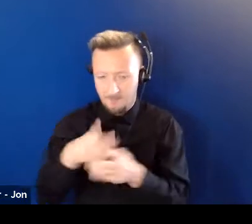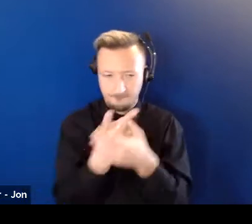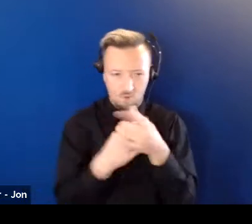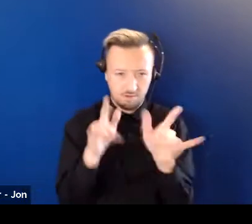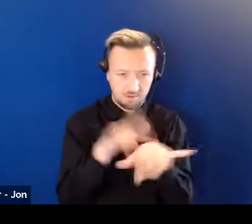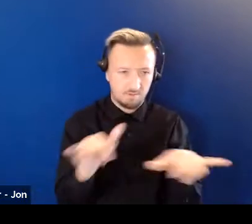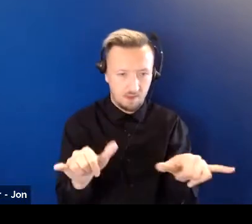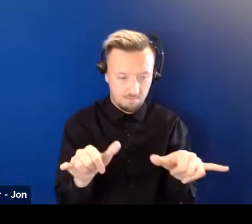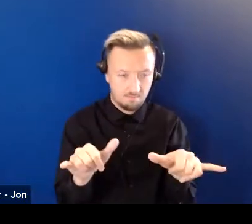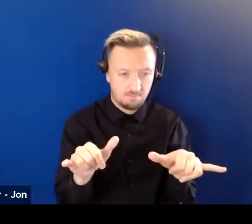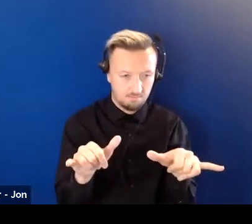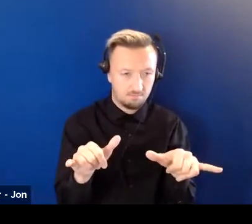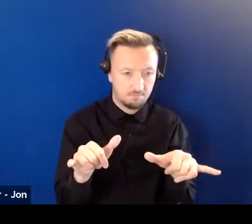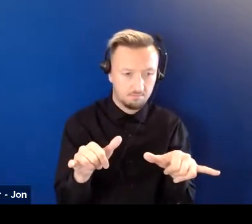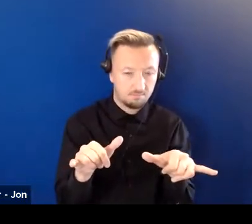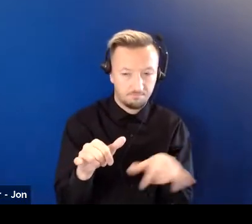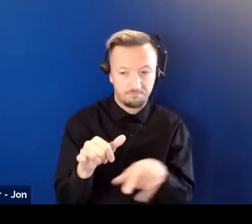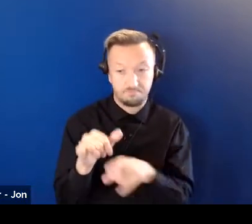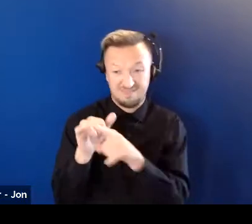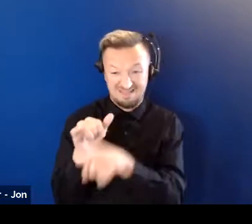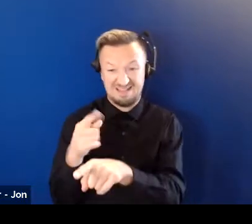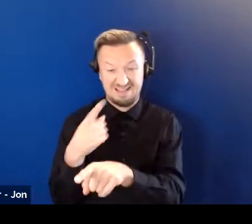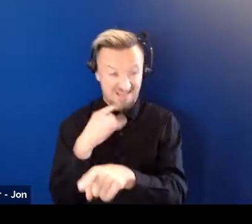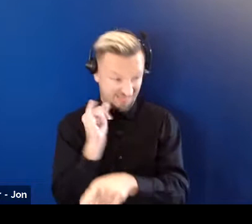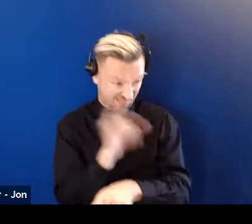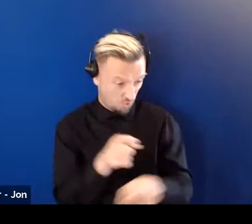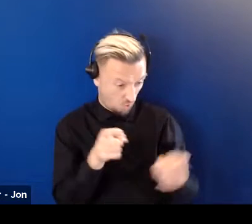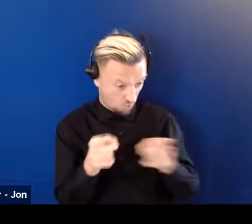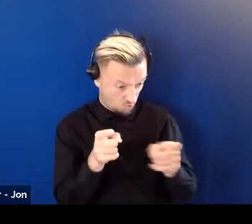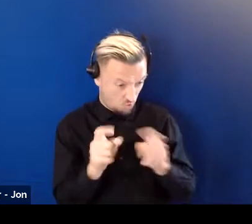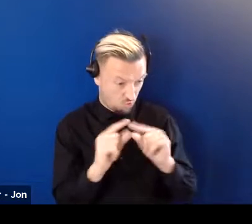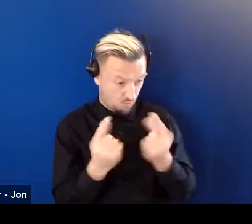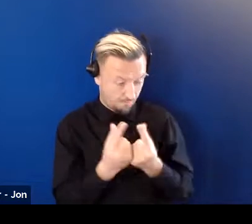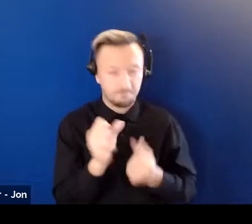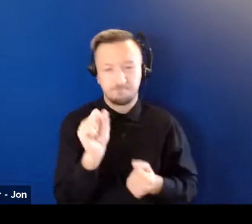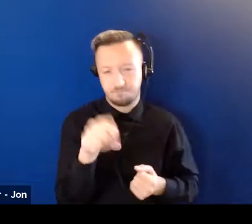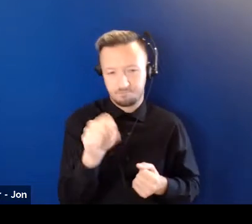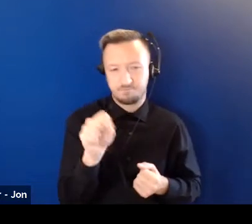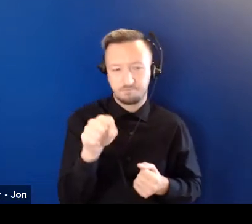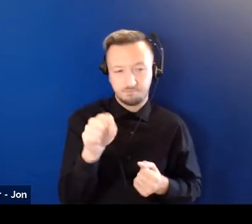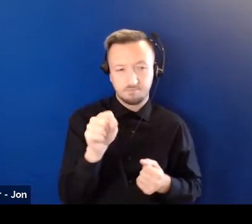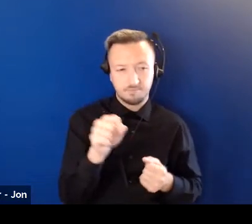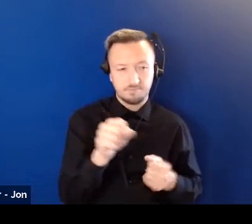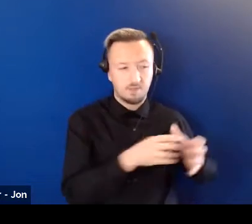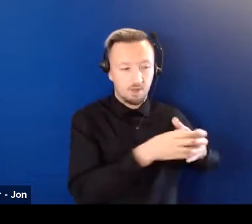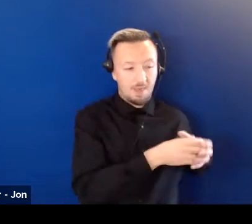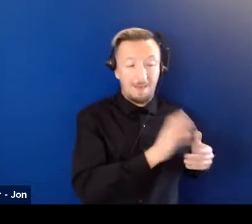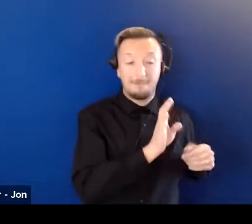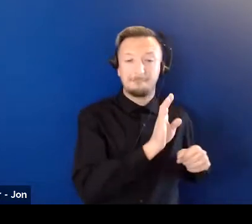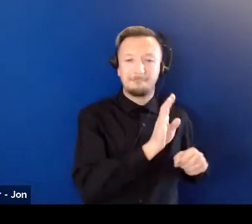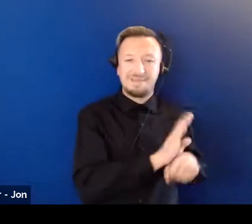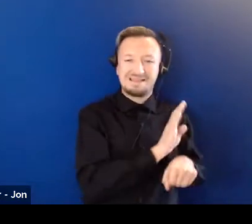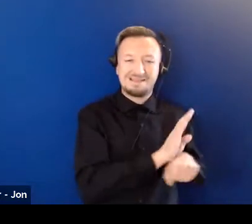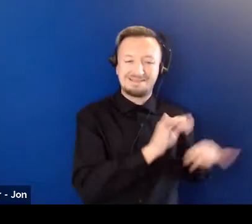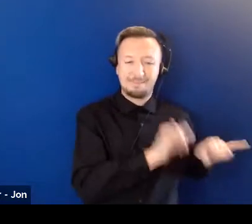want to comment, yes, like a control group, the business as usual is those individuals that would be considered in the control group.